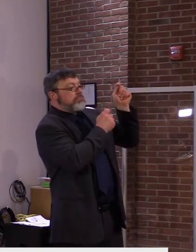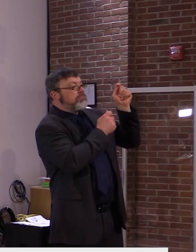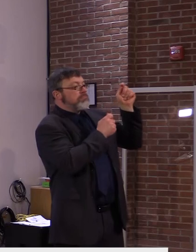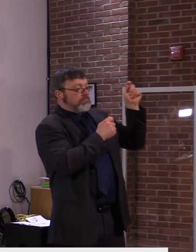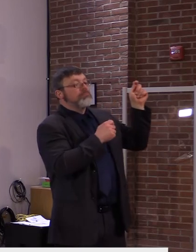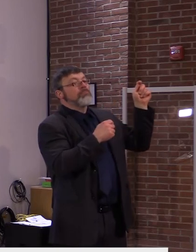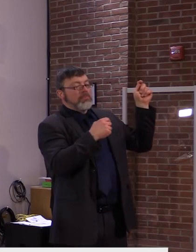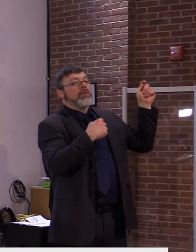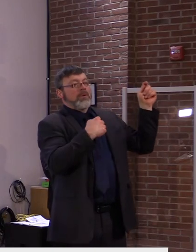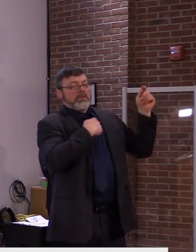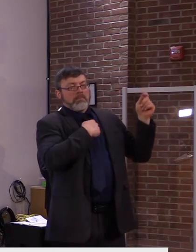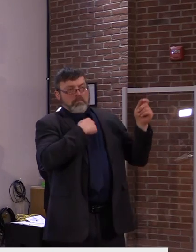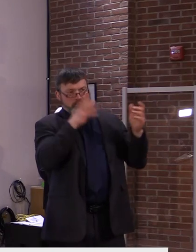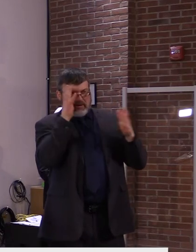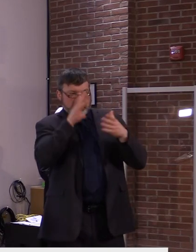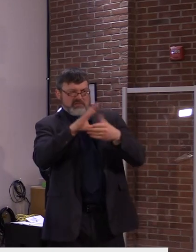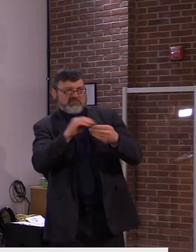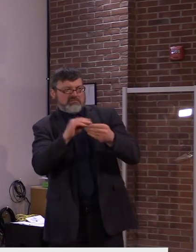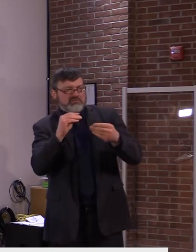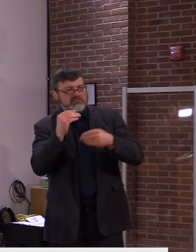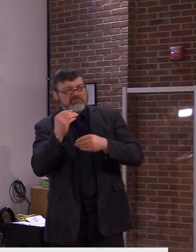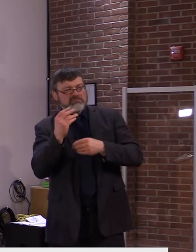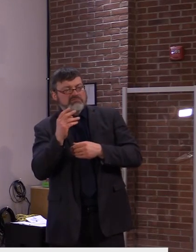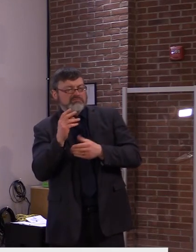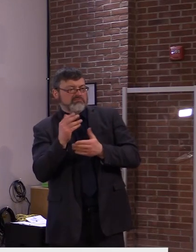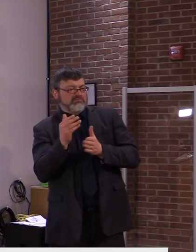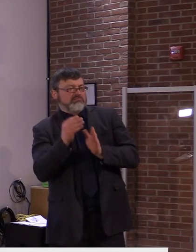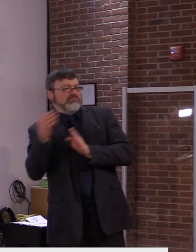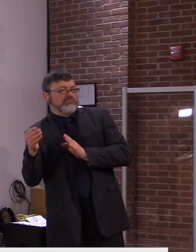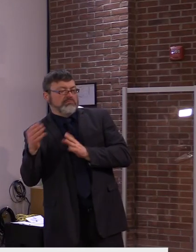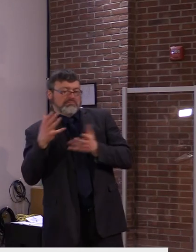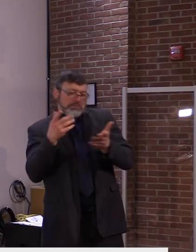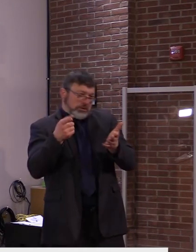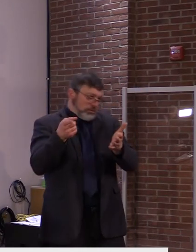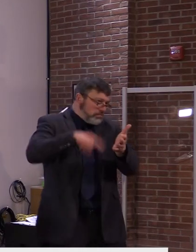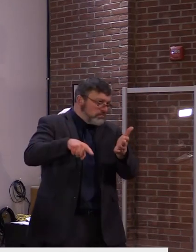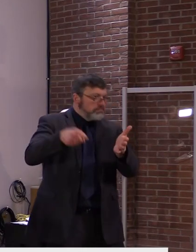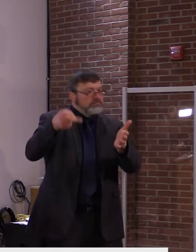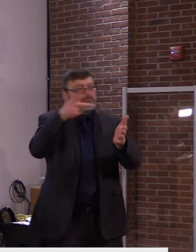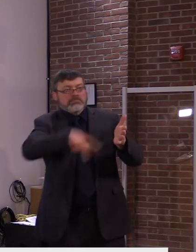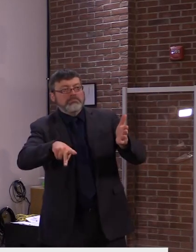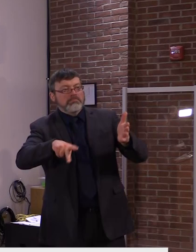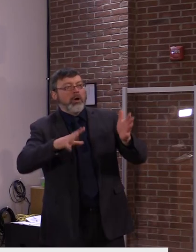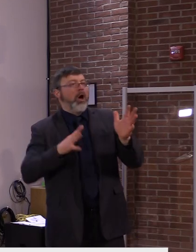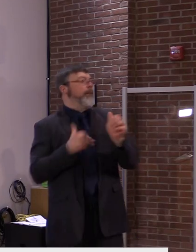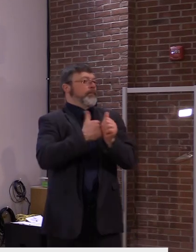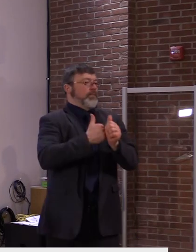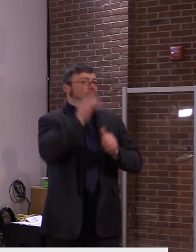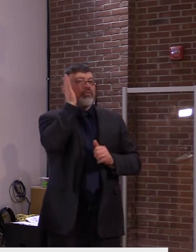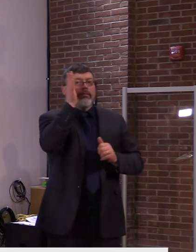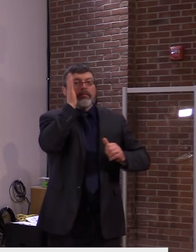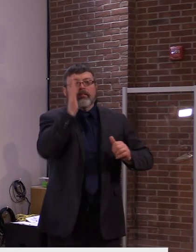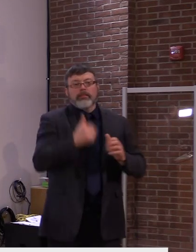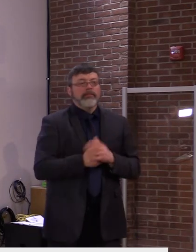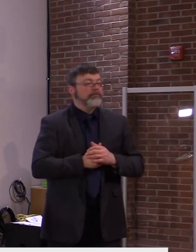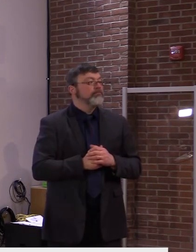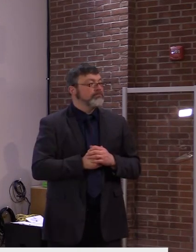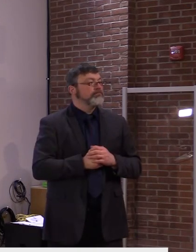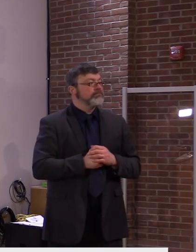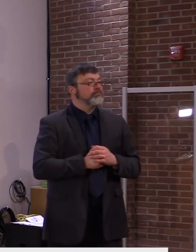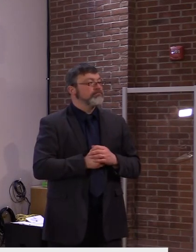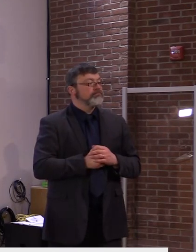Tuesday. We're glad to be able to offer the vaccine to more Vermonters, and I know how eager many of you will be to make your